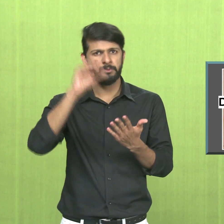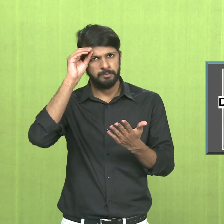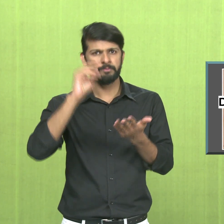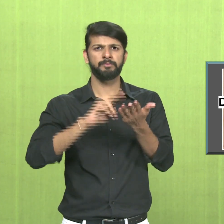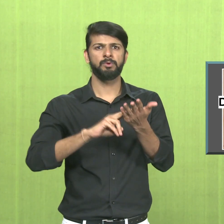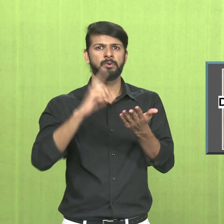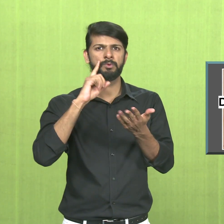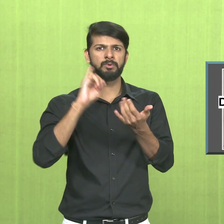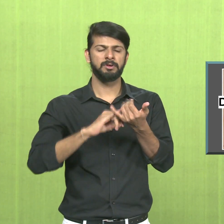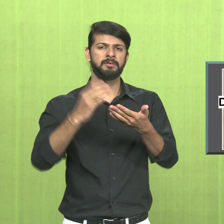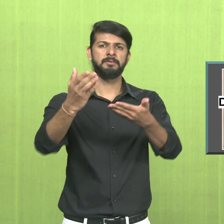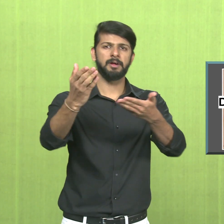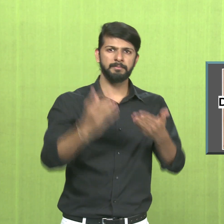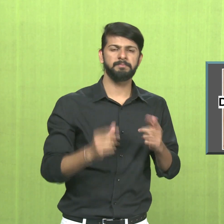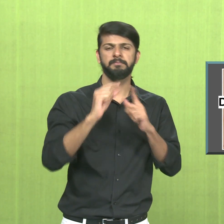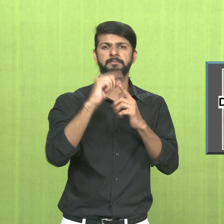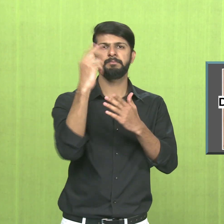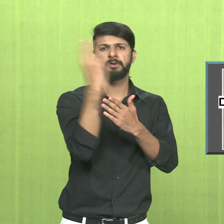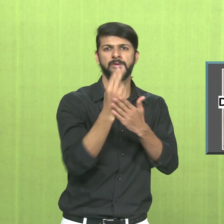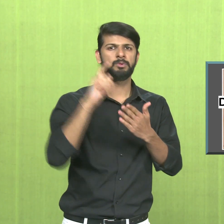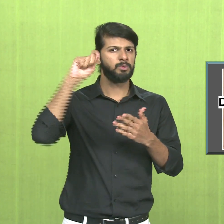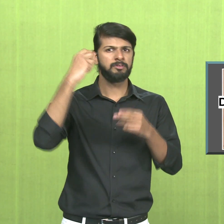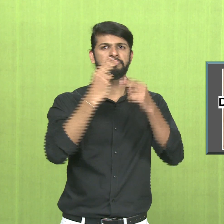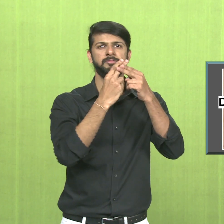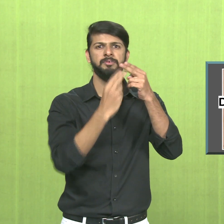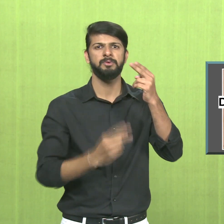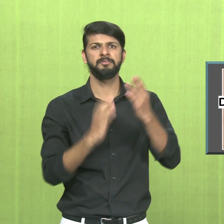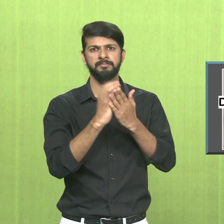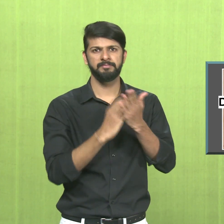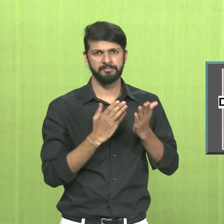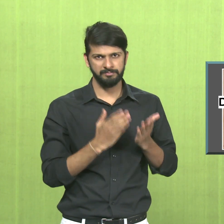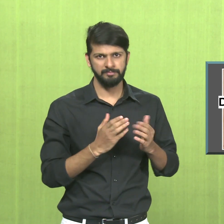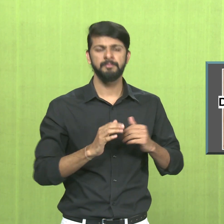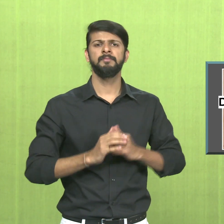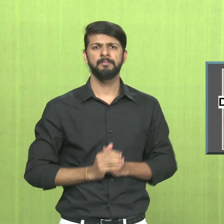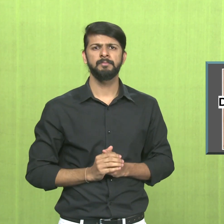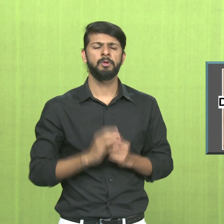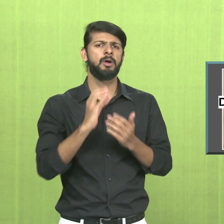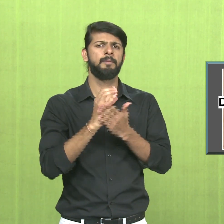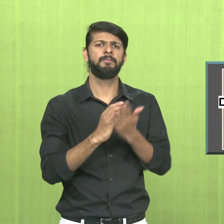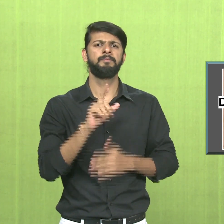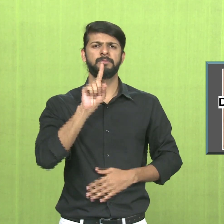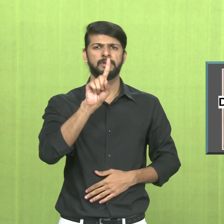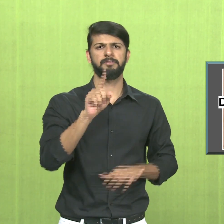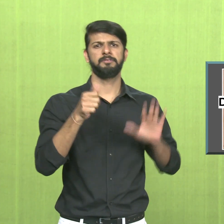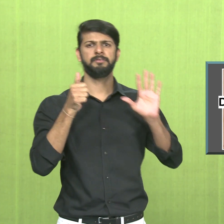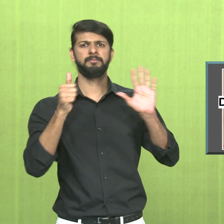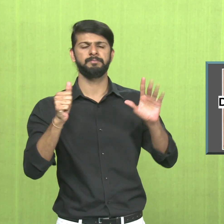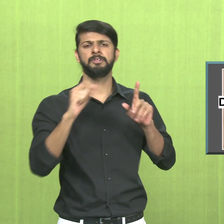Hello learners, NIOS welcomes you to Painting Subject Video Series. This is lesson number